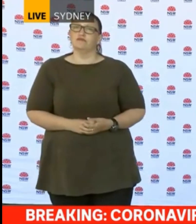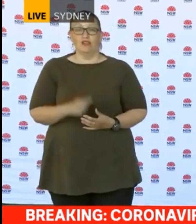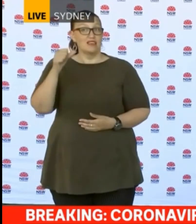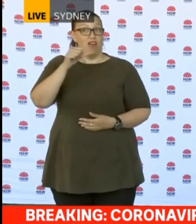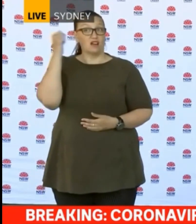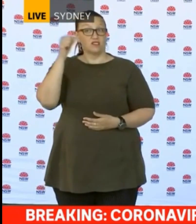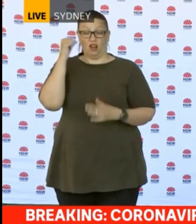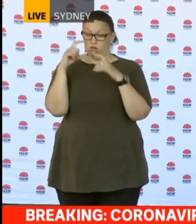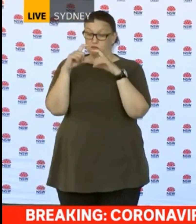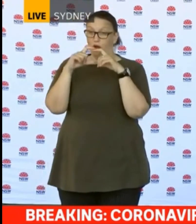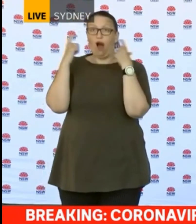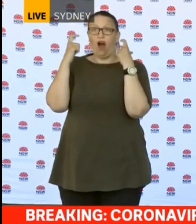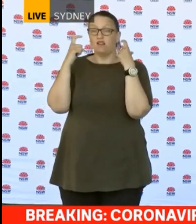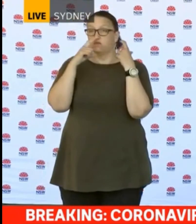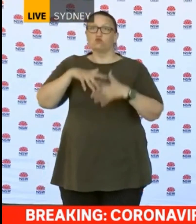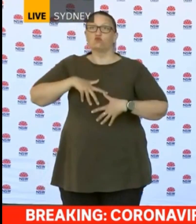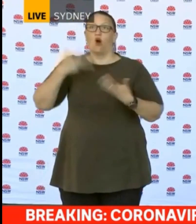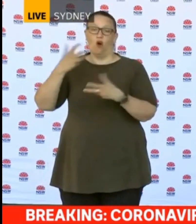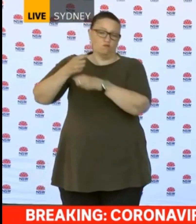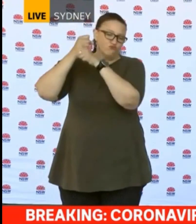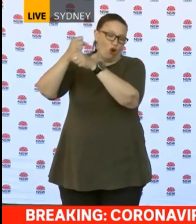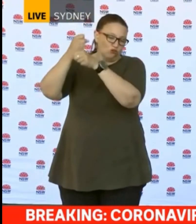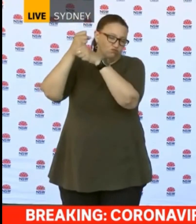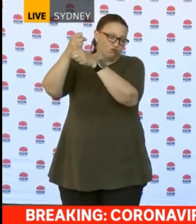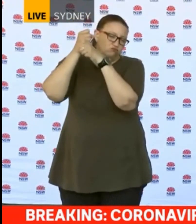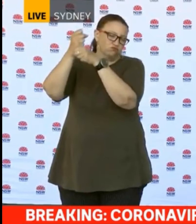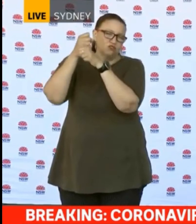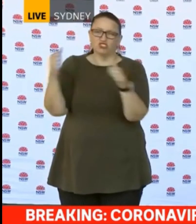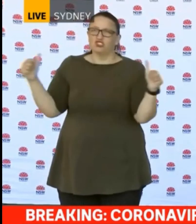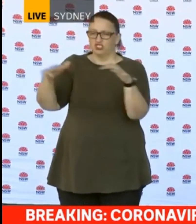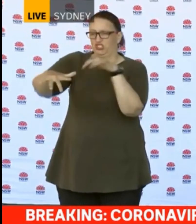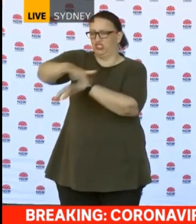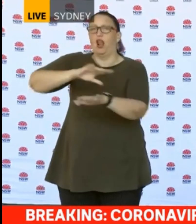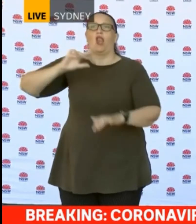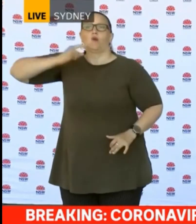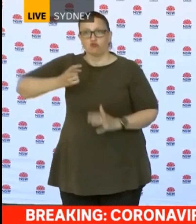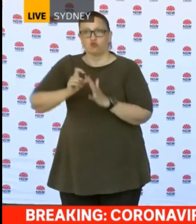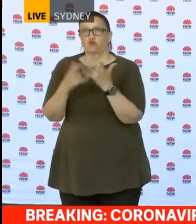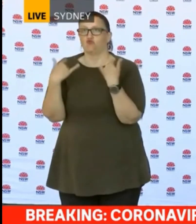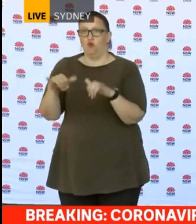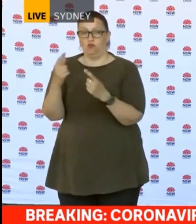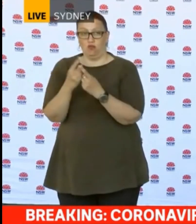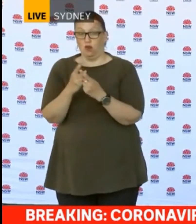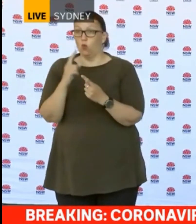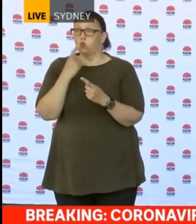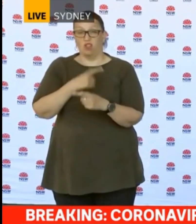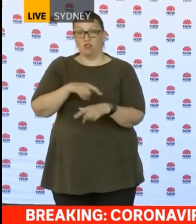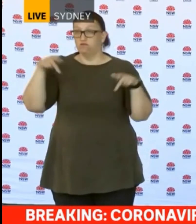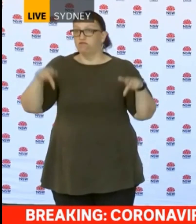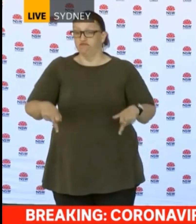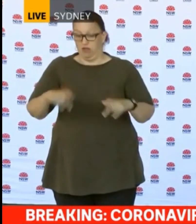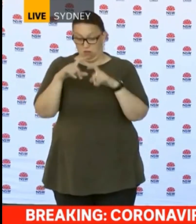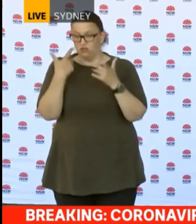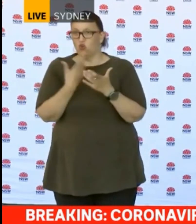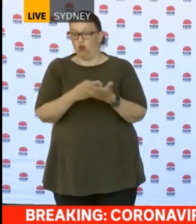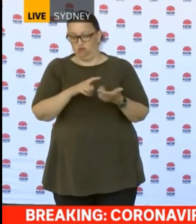potentially backfire on those people, and those sort of rulings won't be wound back while there's people out and about intentionally doing the wrong thing? Obviously, when we